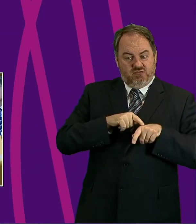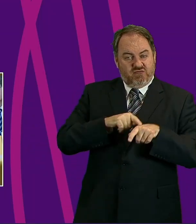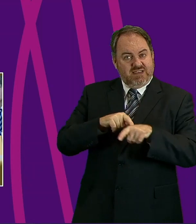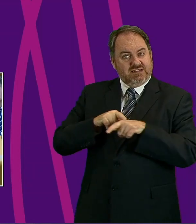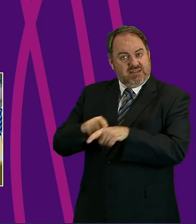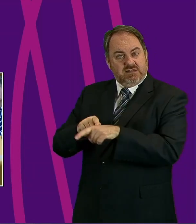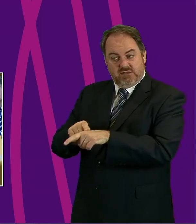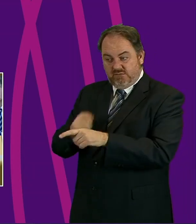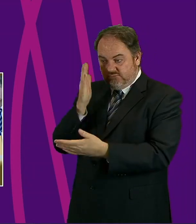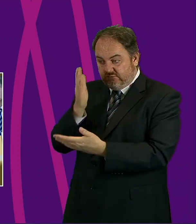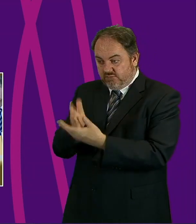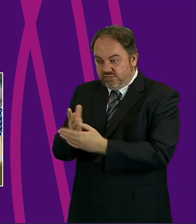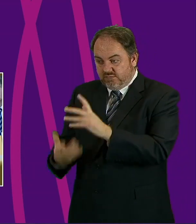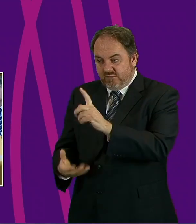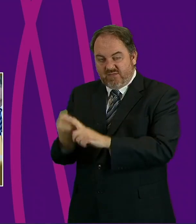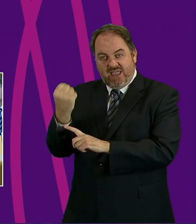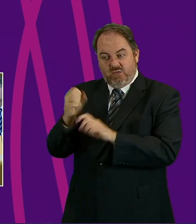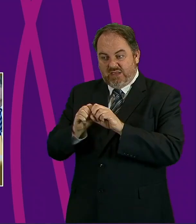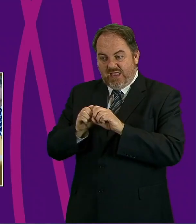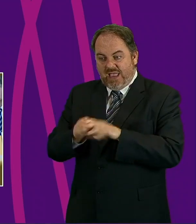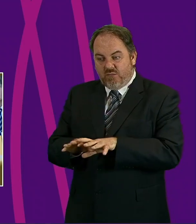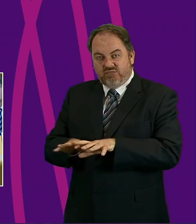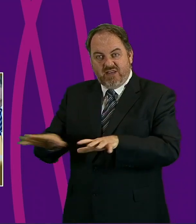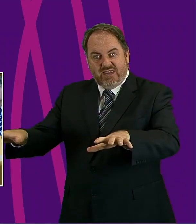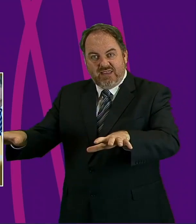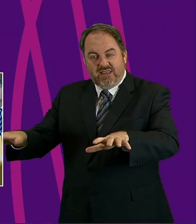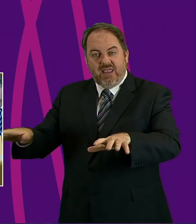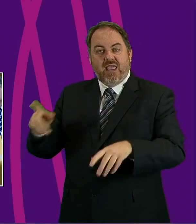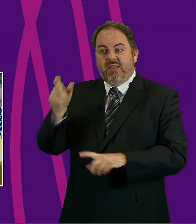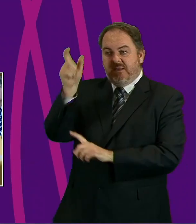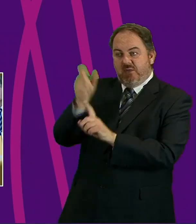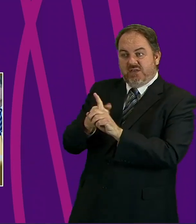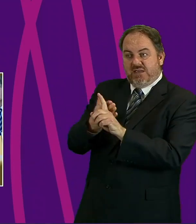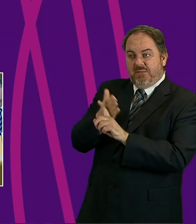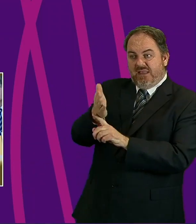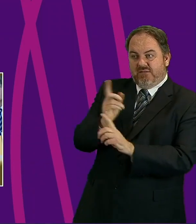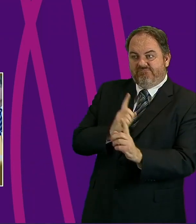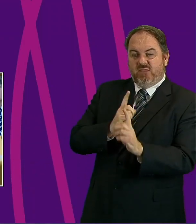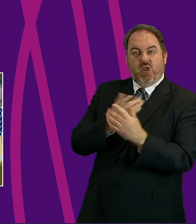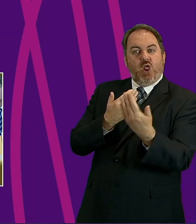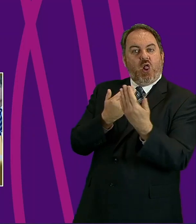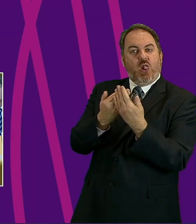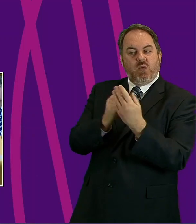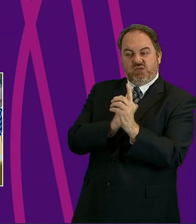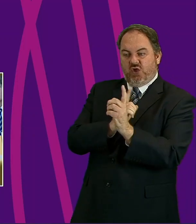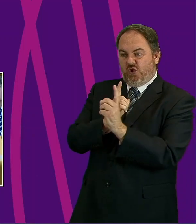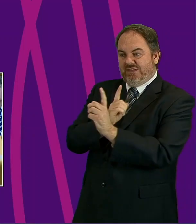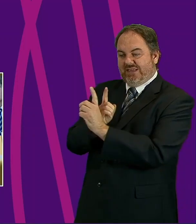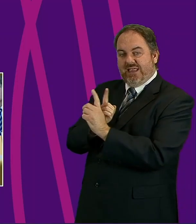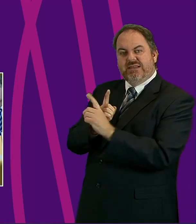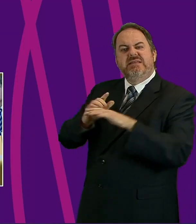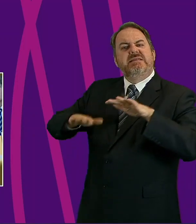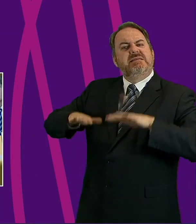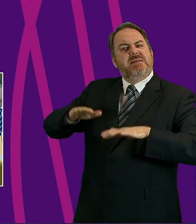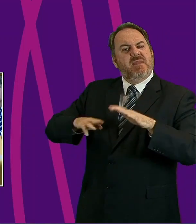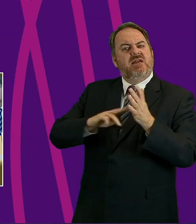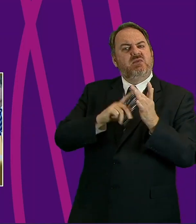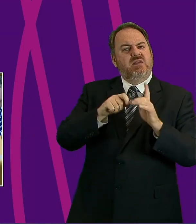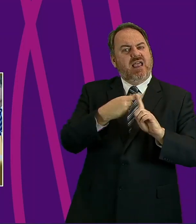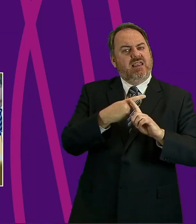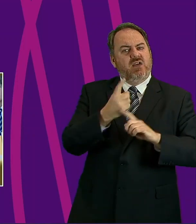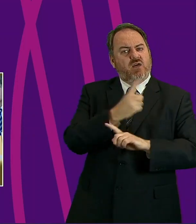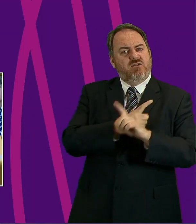weeks, and we discover that person has been in a public place where close contact may have occurred, like the Nike conference, will